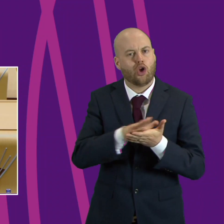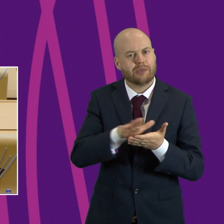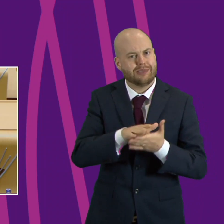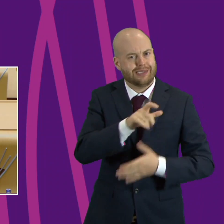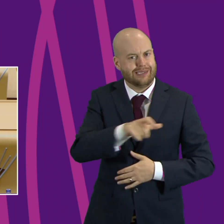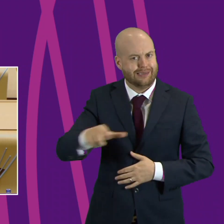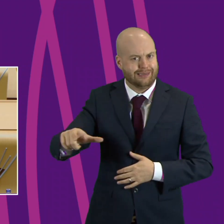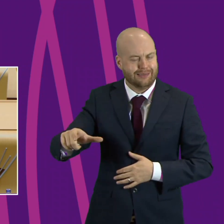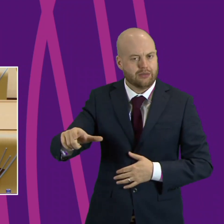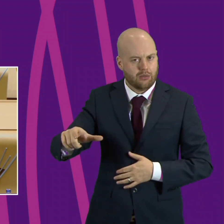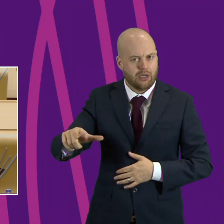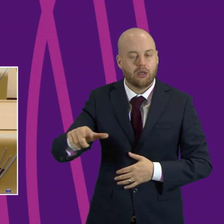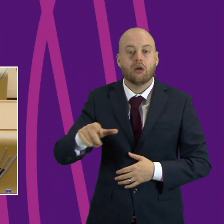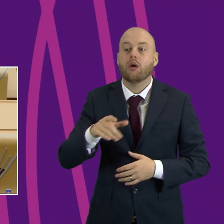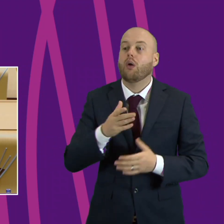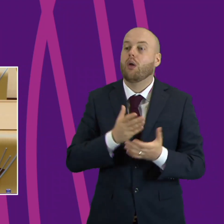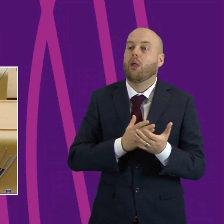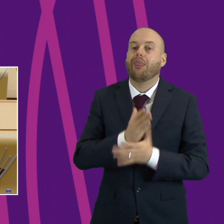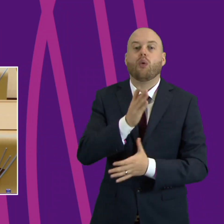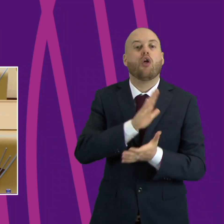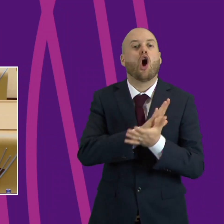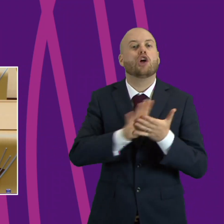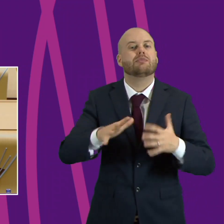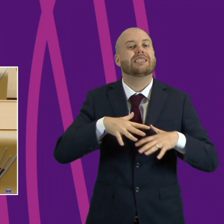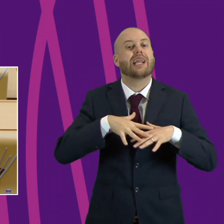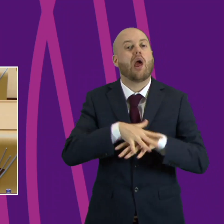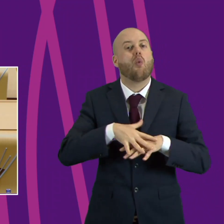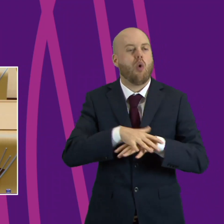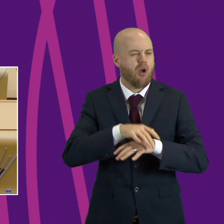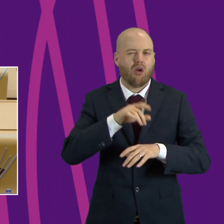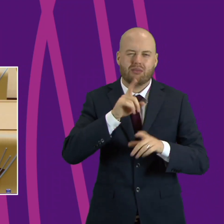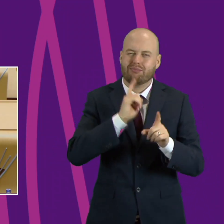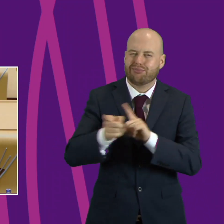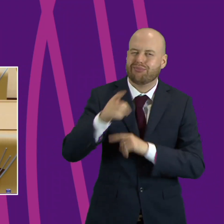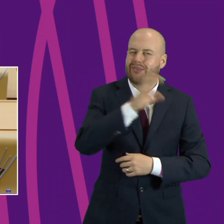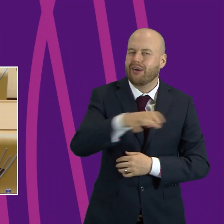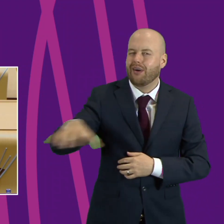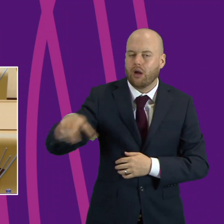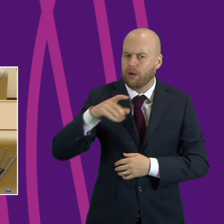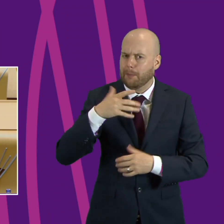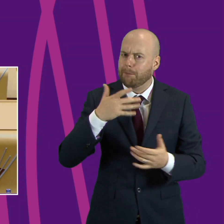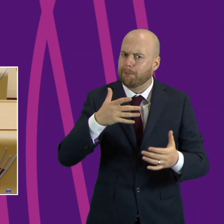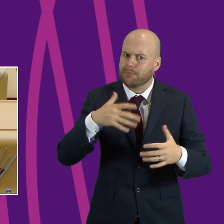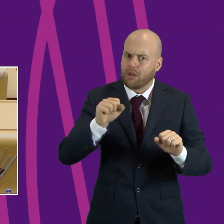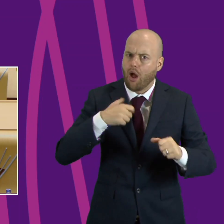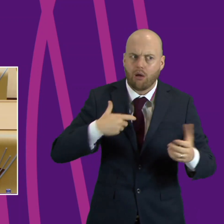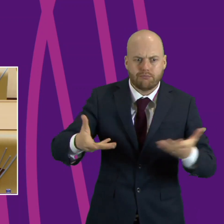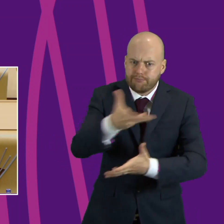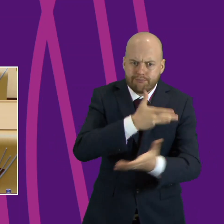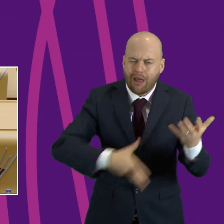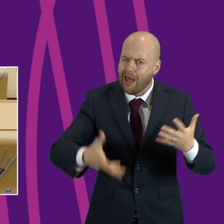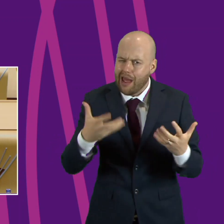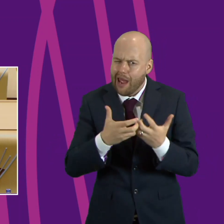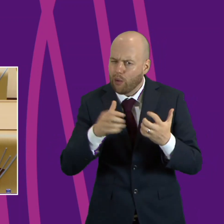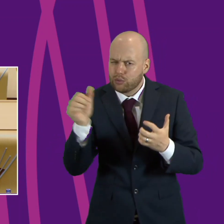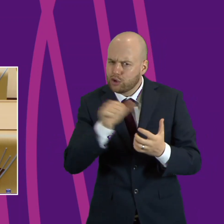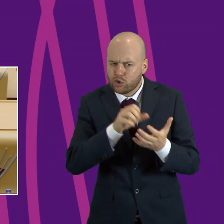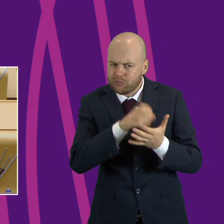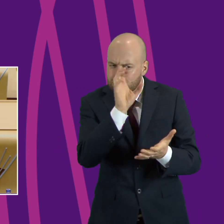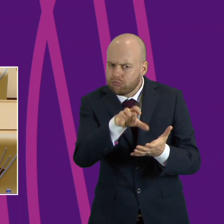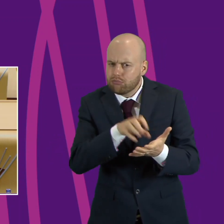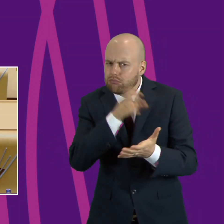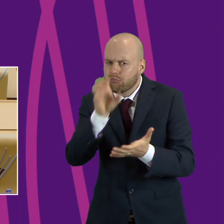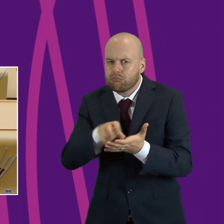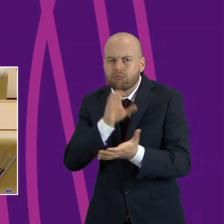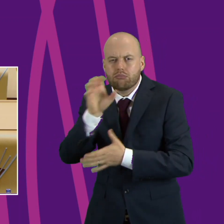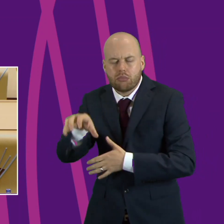hospice network we will discuss with them, we are discussing with them how that will be apportioned. On the question of direct funding, I'm very happy